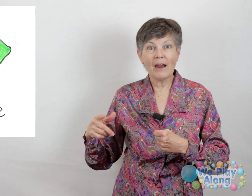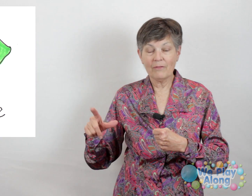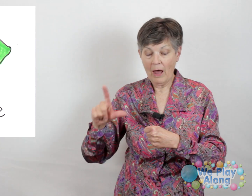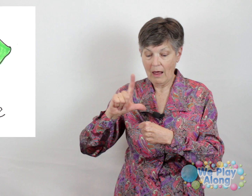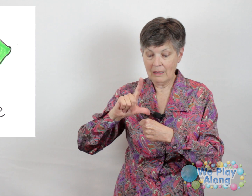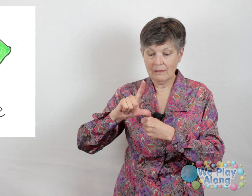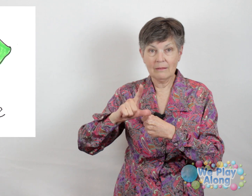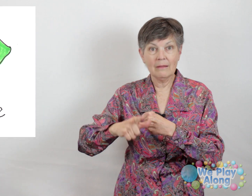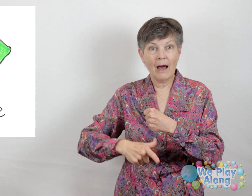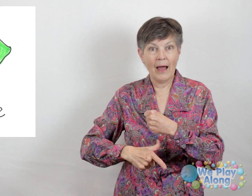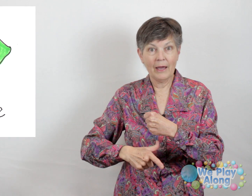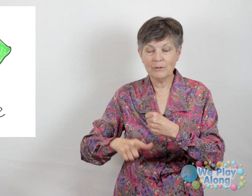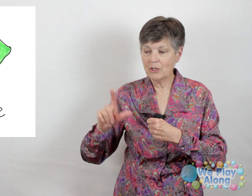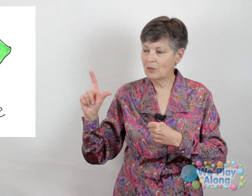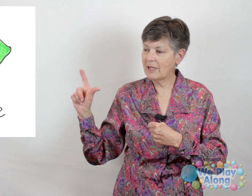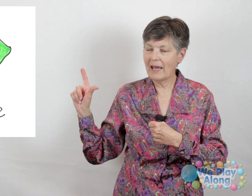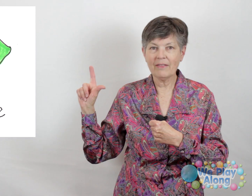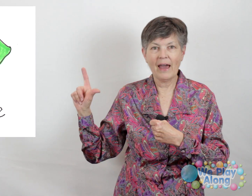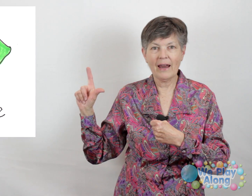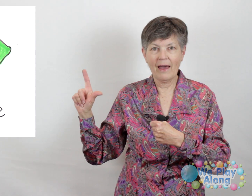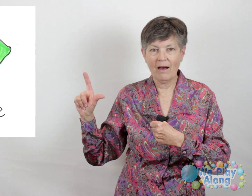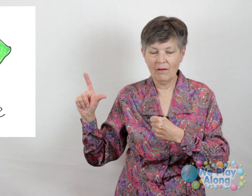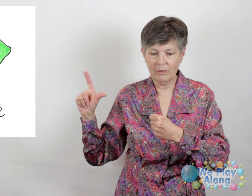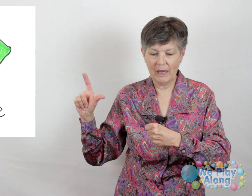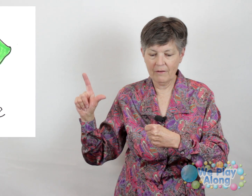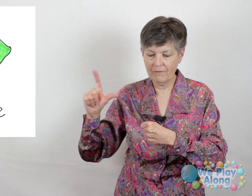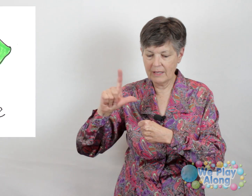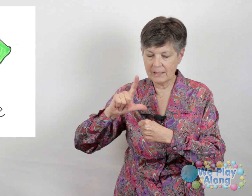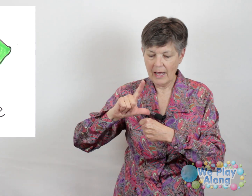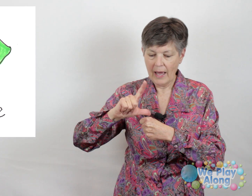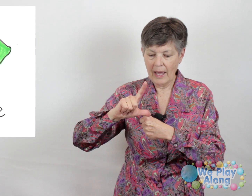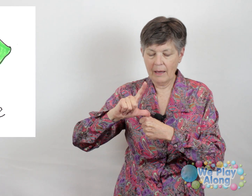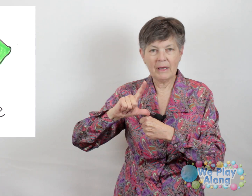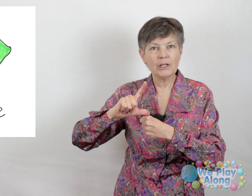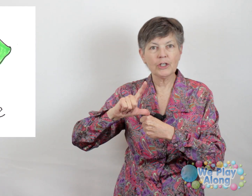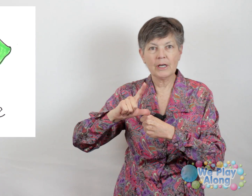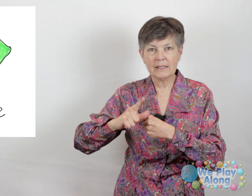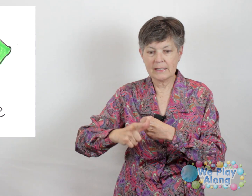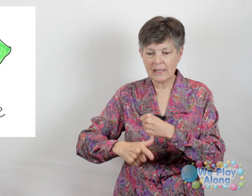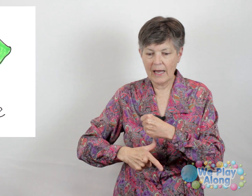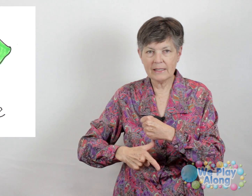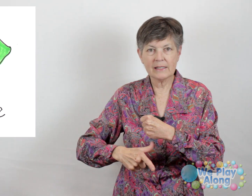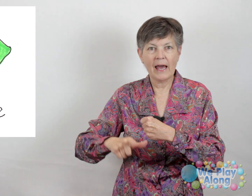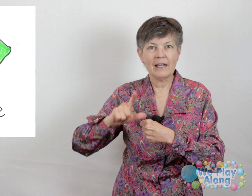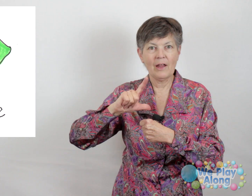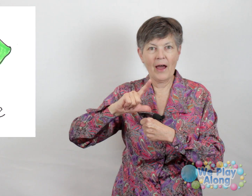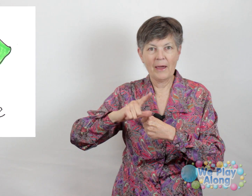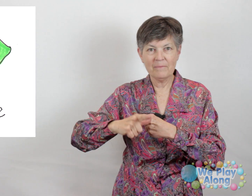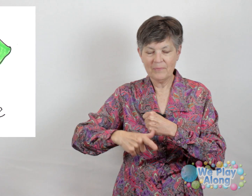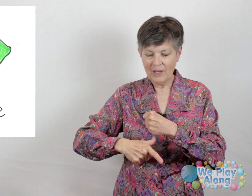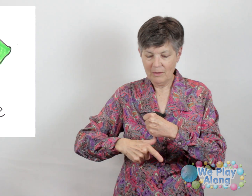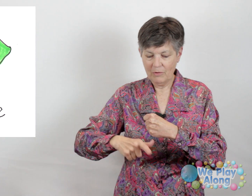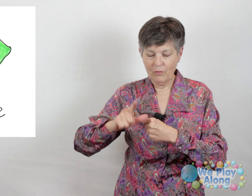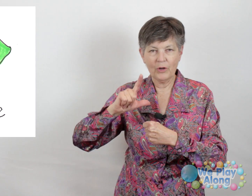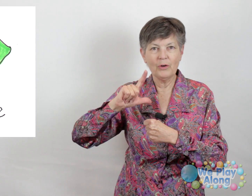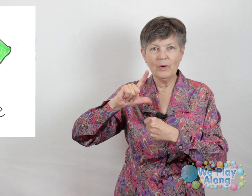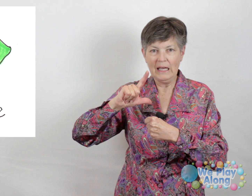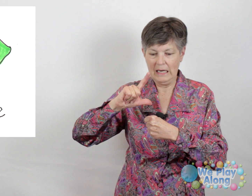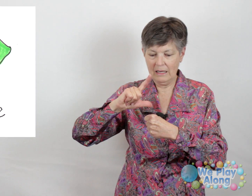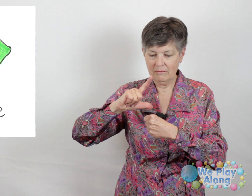of limes, you take that L, you make a fist, and because you're going to slice that lime before you eat it,